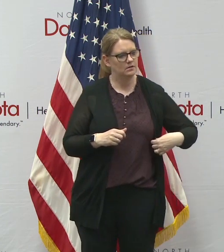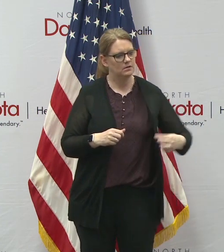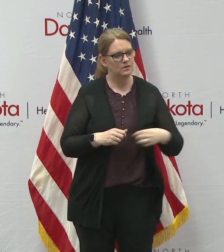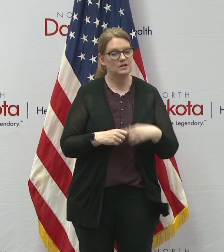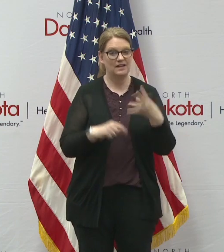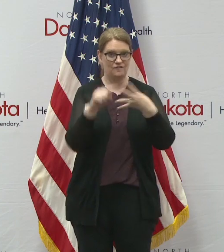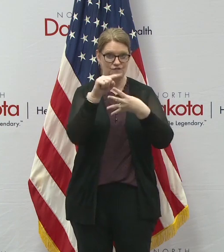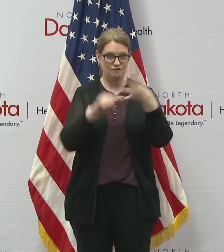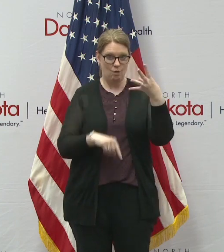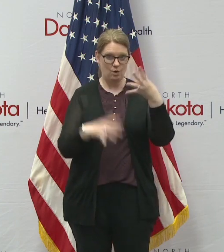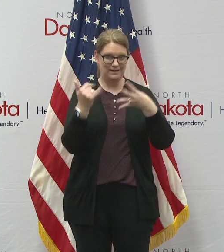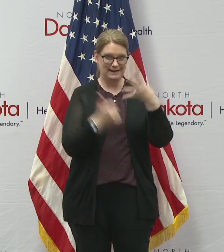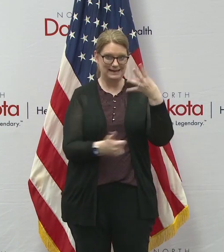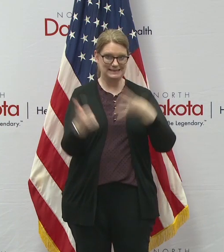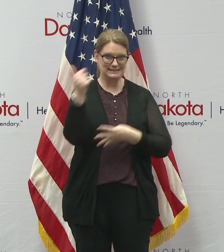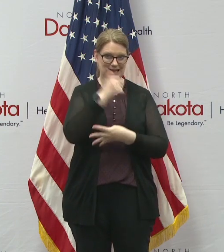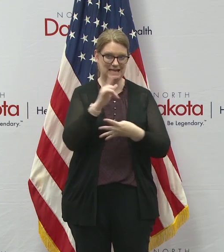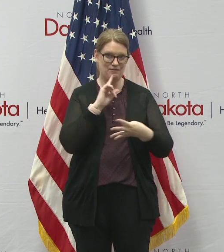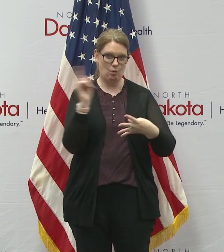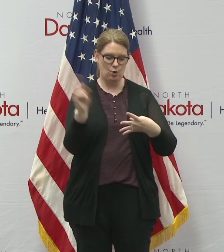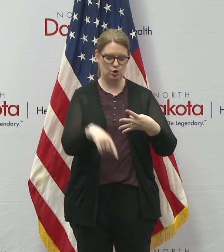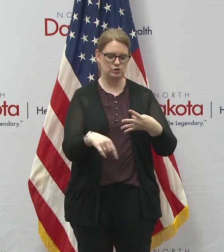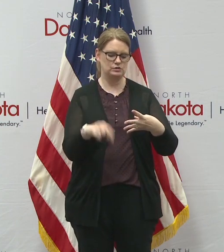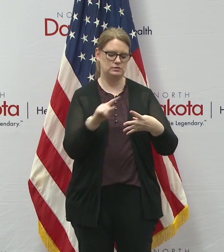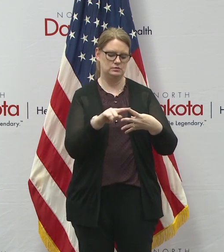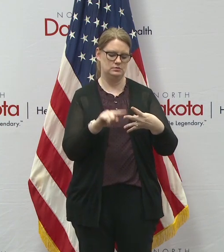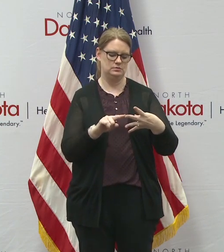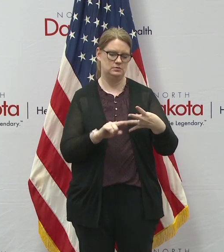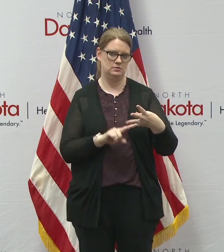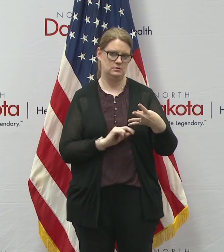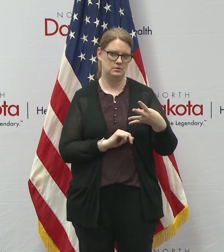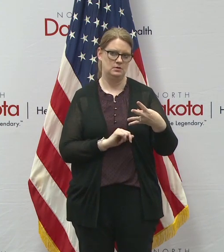executive orders that we're delivering today.